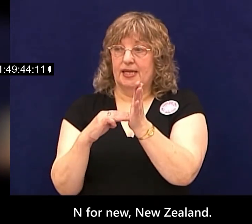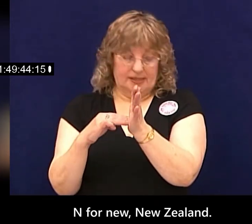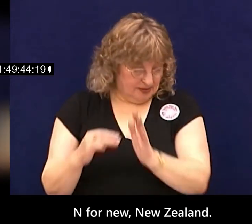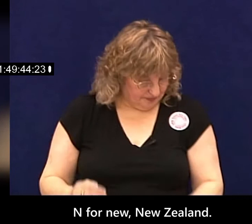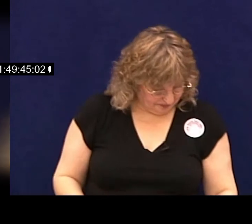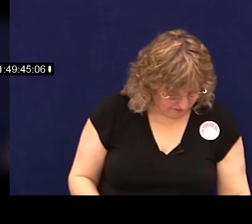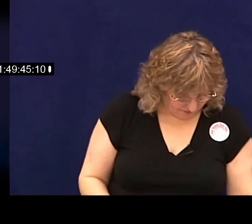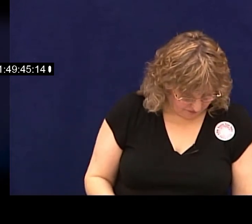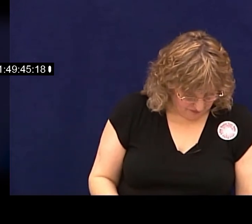Zealand.